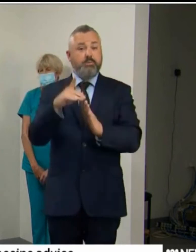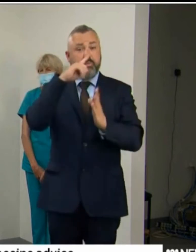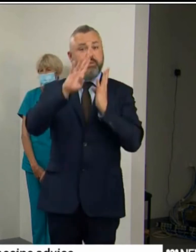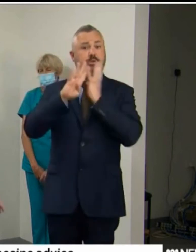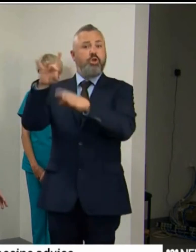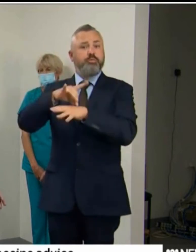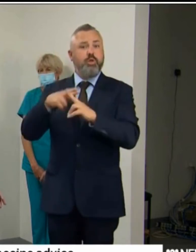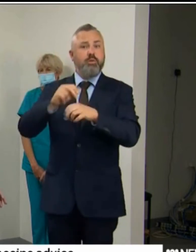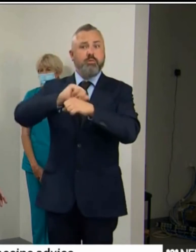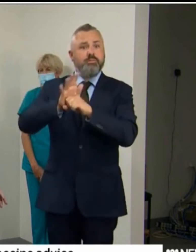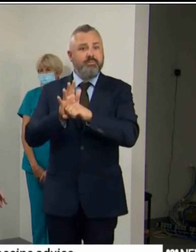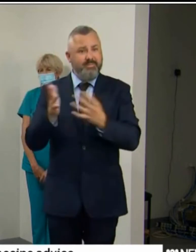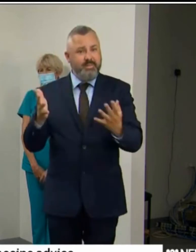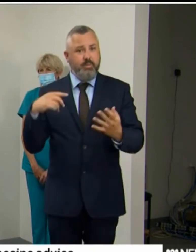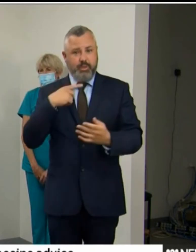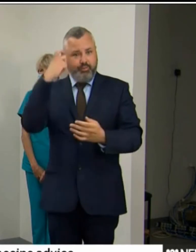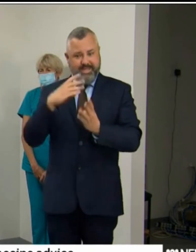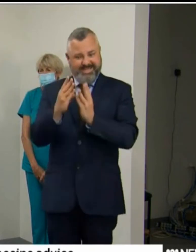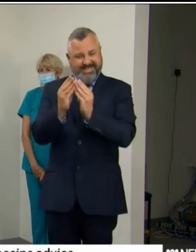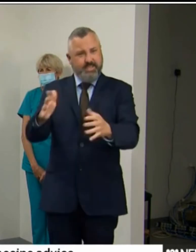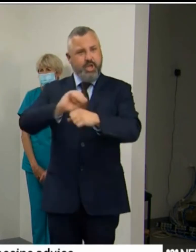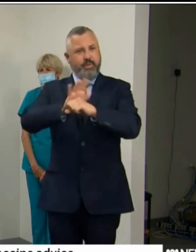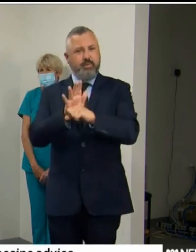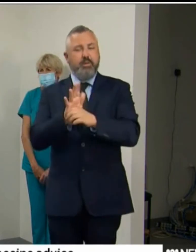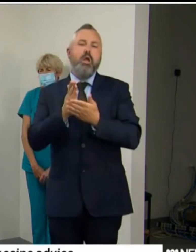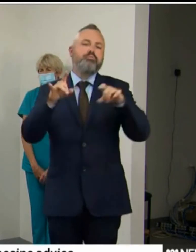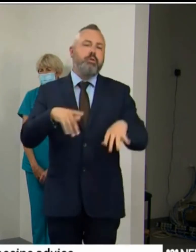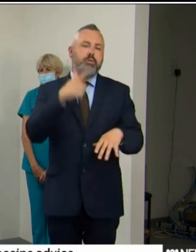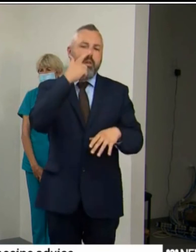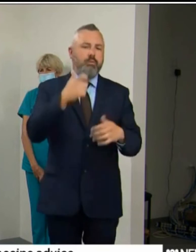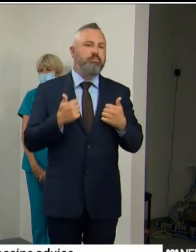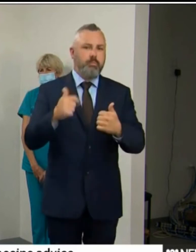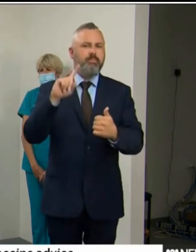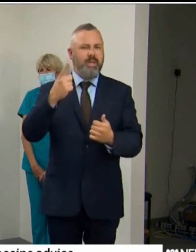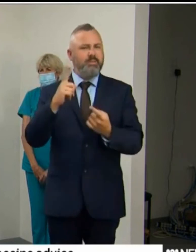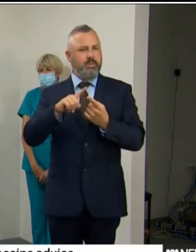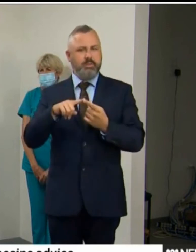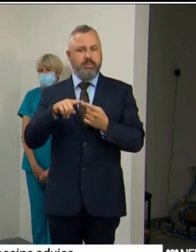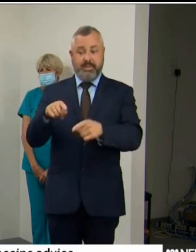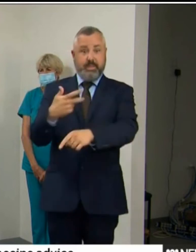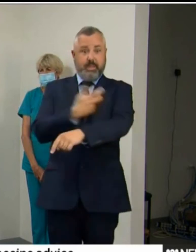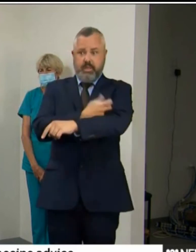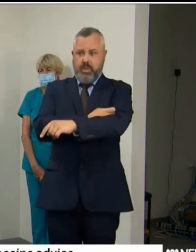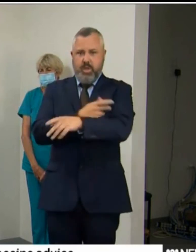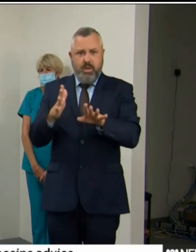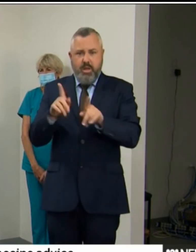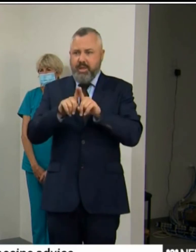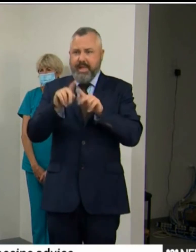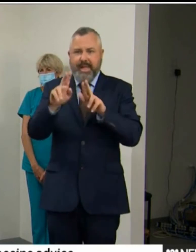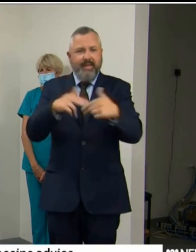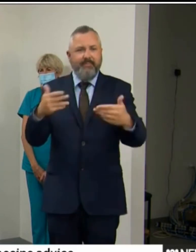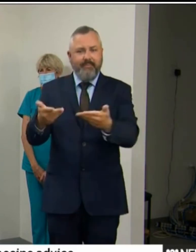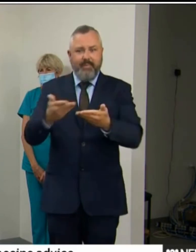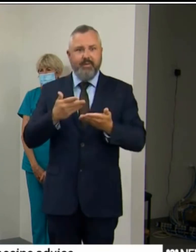doing incredibly well here in Australia. But this gives Australia the chance to have that safety going forwards